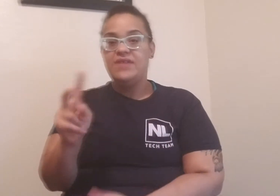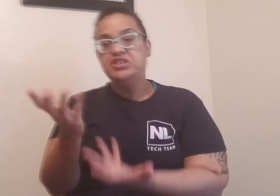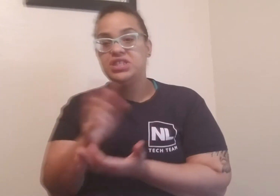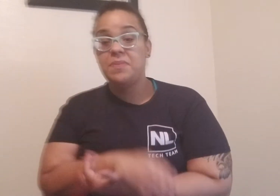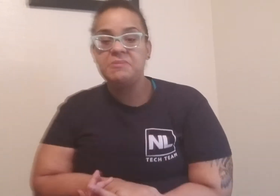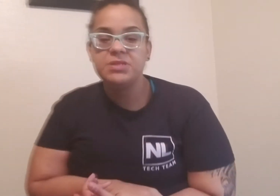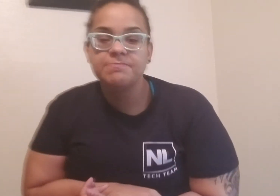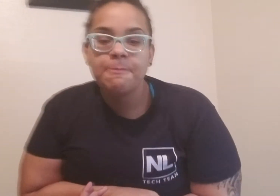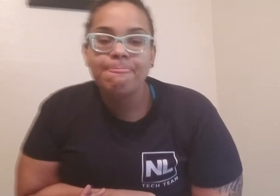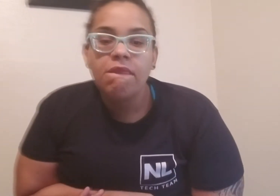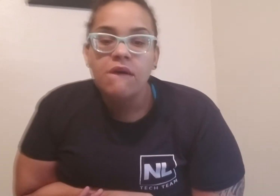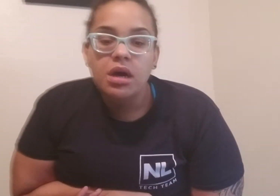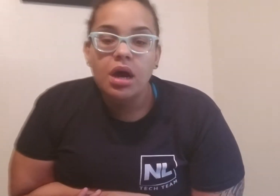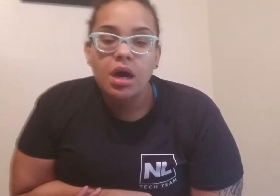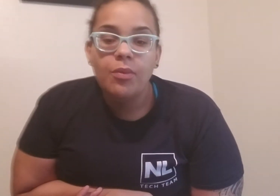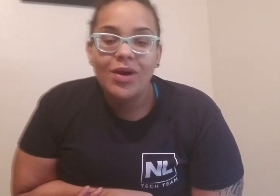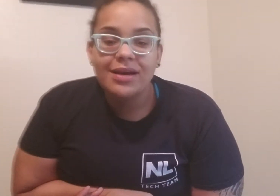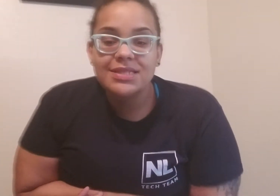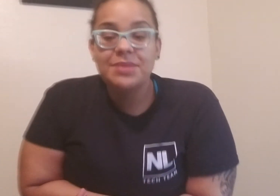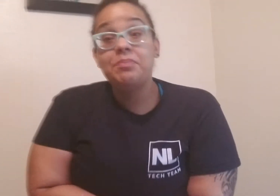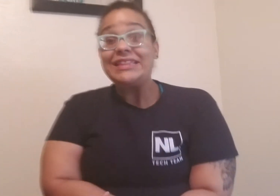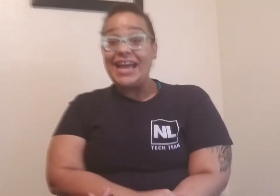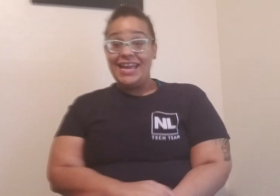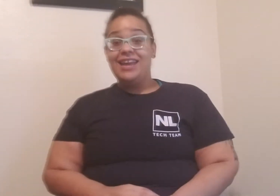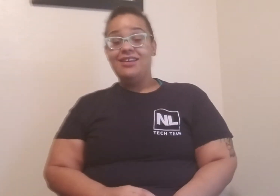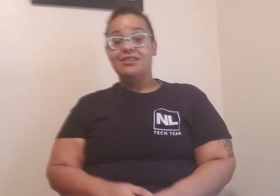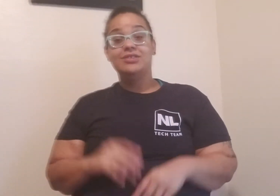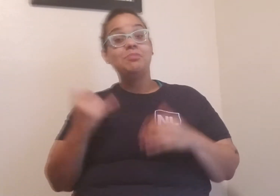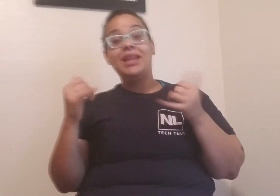it just depends. What else? Playing. Play.